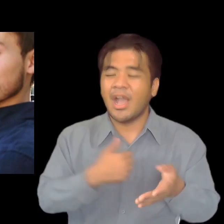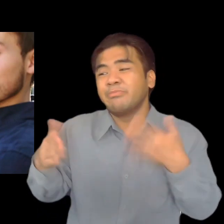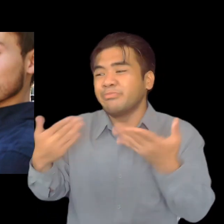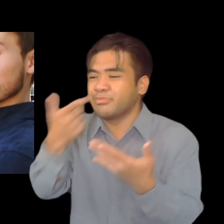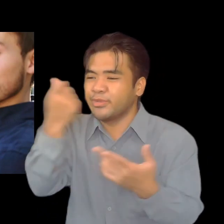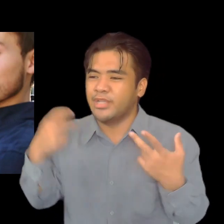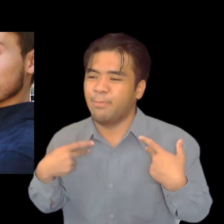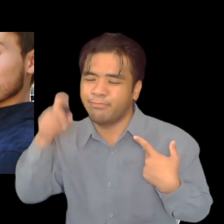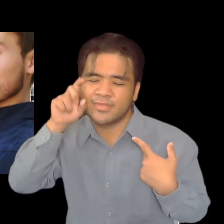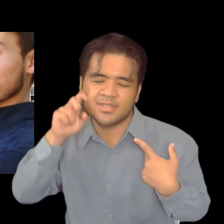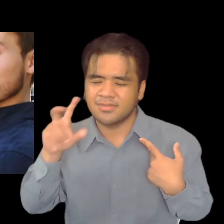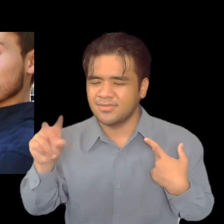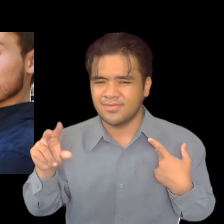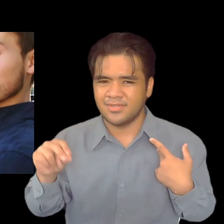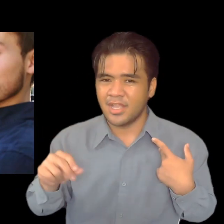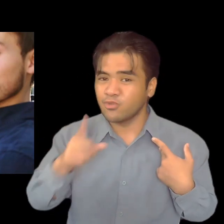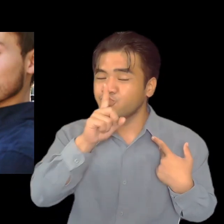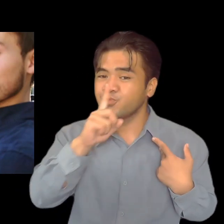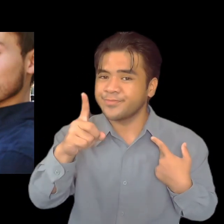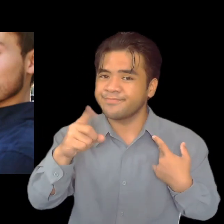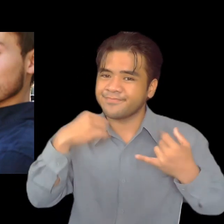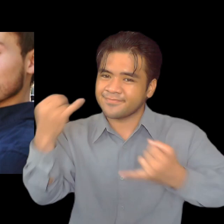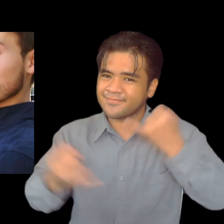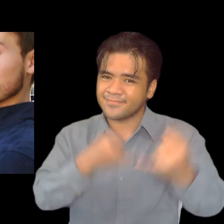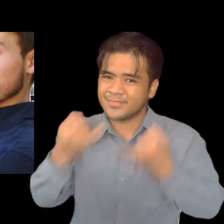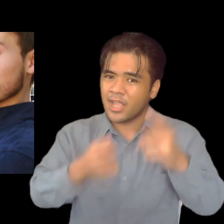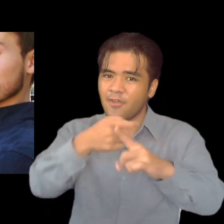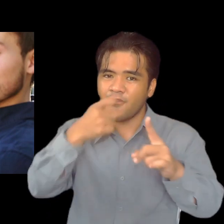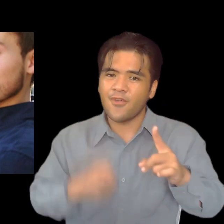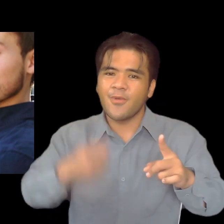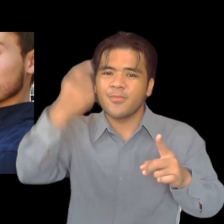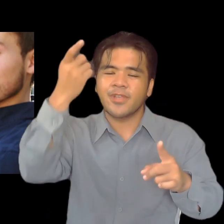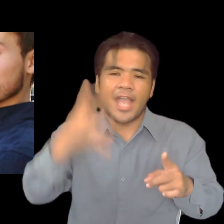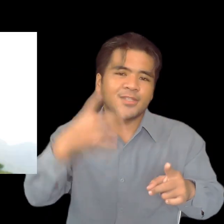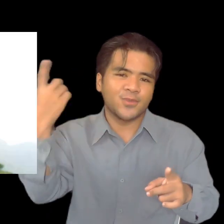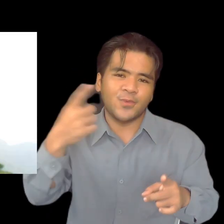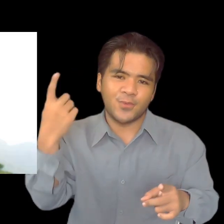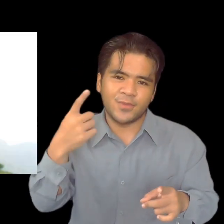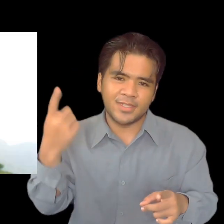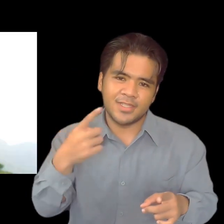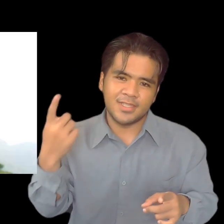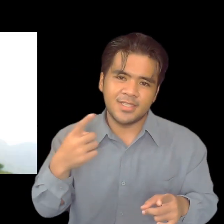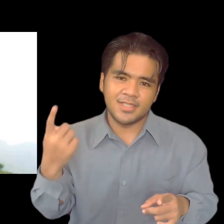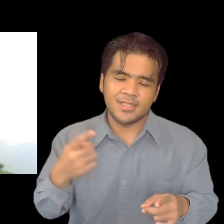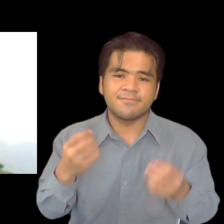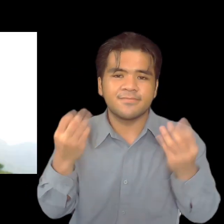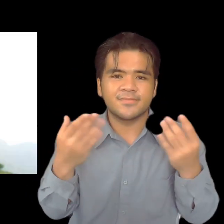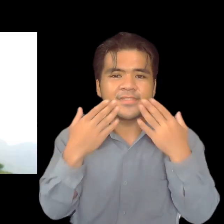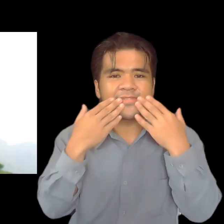must train ourselves and not depend on sex for our happiness, because true